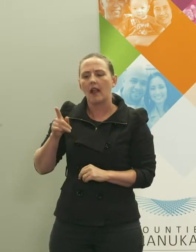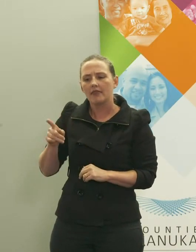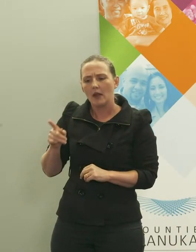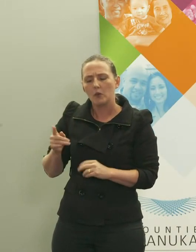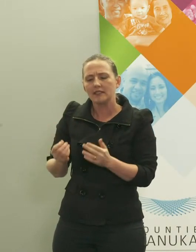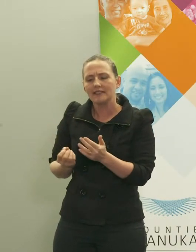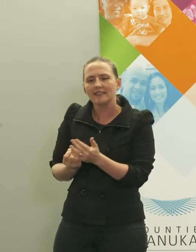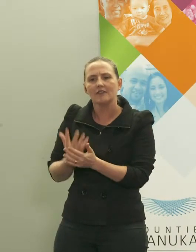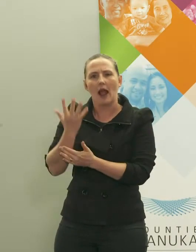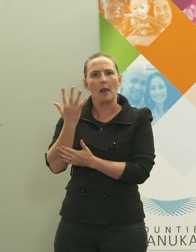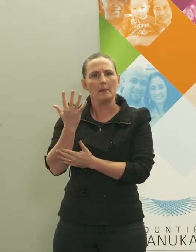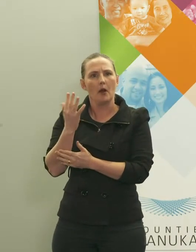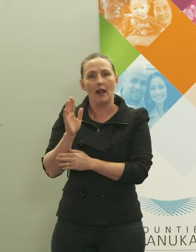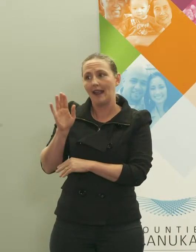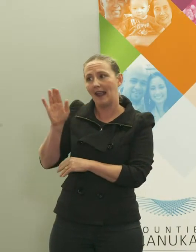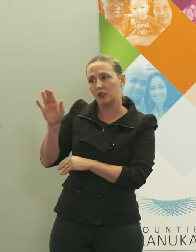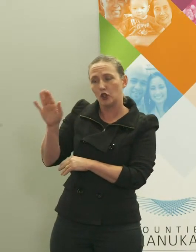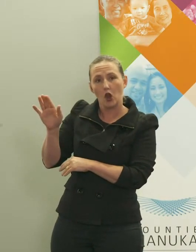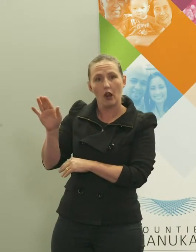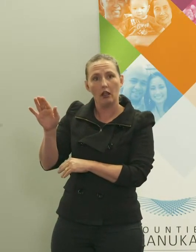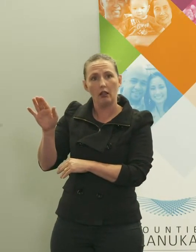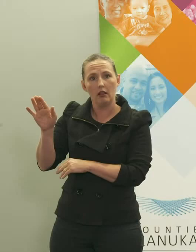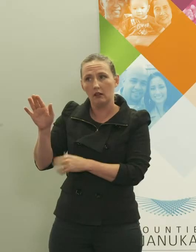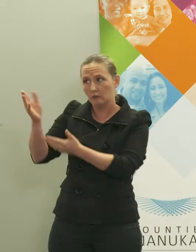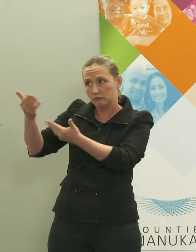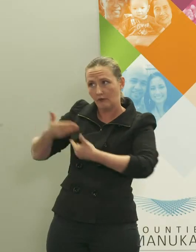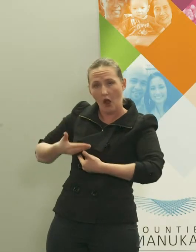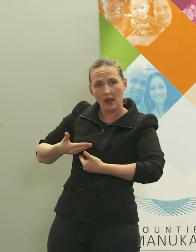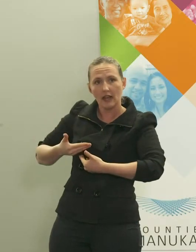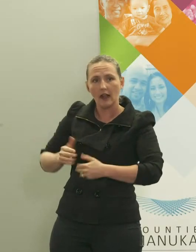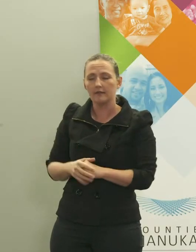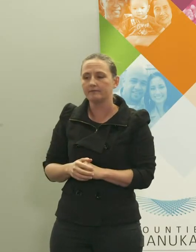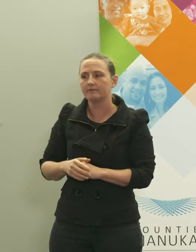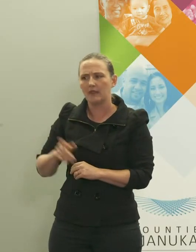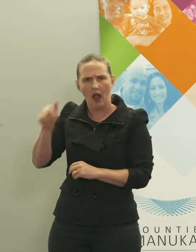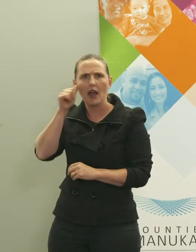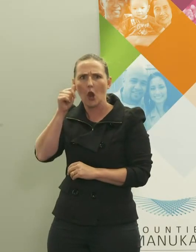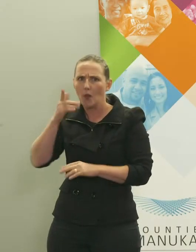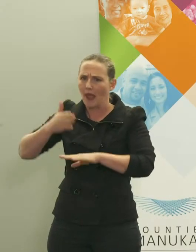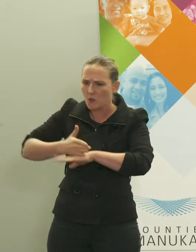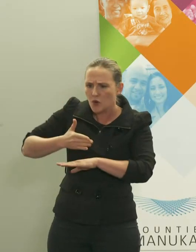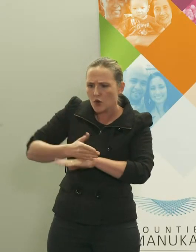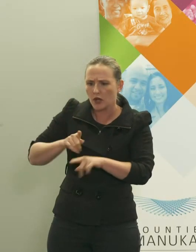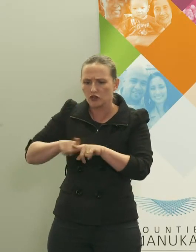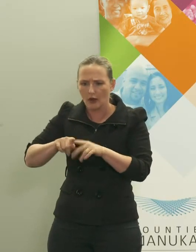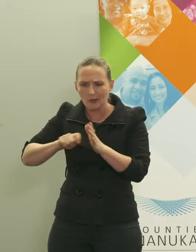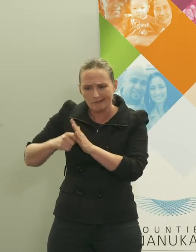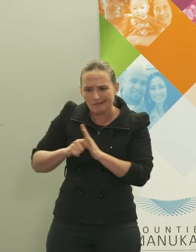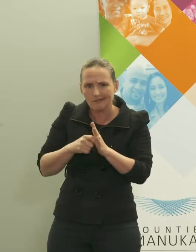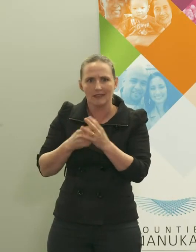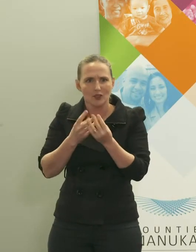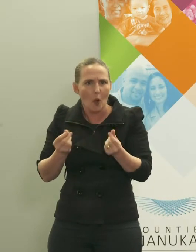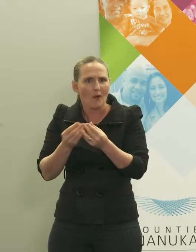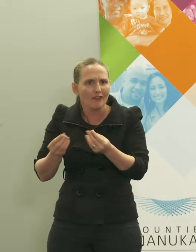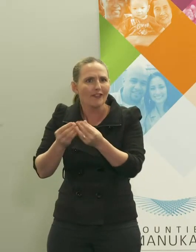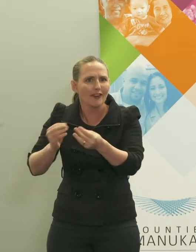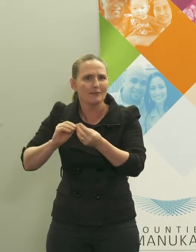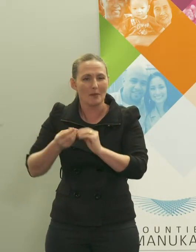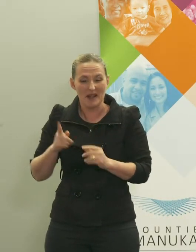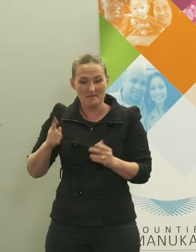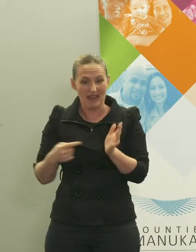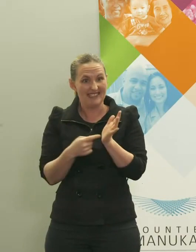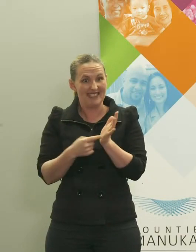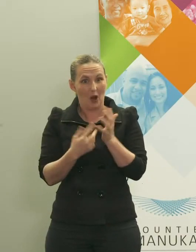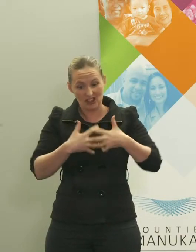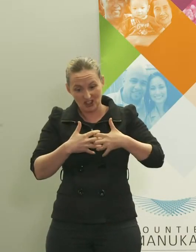to make sure they're keeping up to date with every new operating system issue and every new phone issue. But of course, technology moves fast, and they